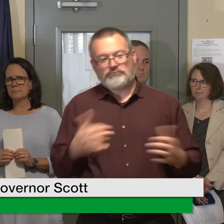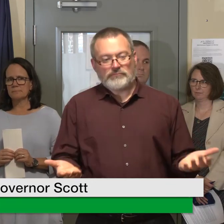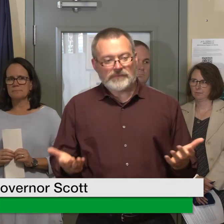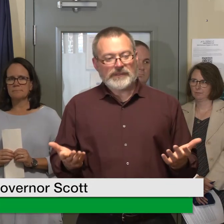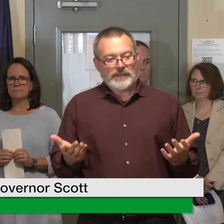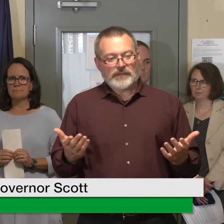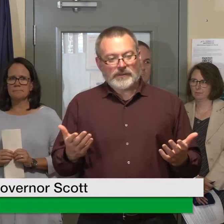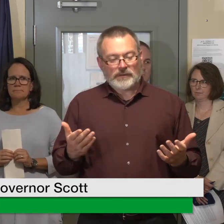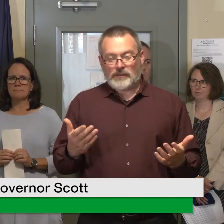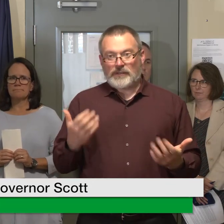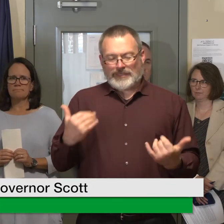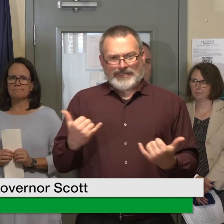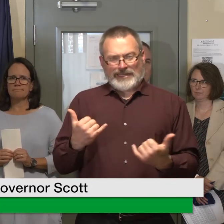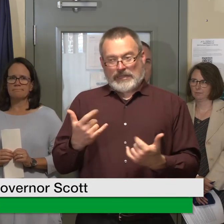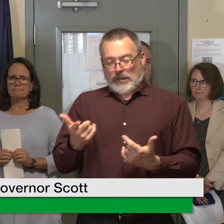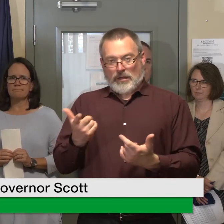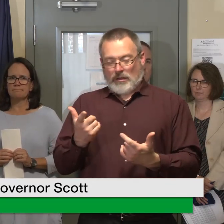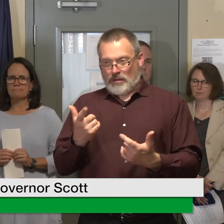to go.